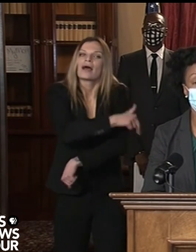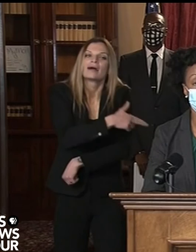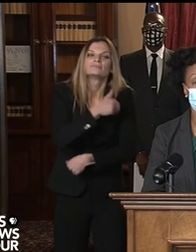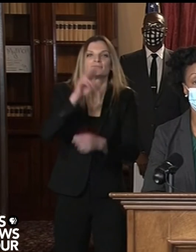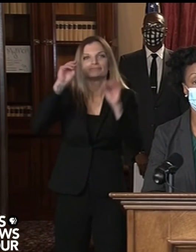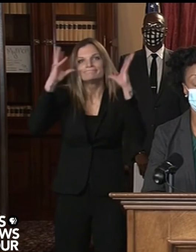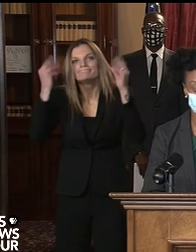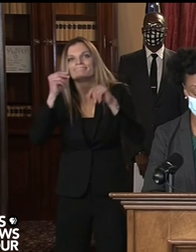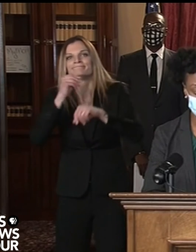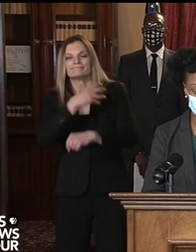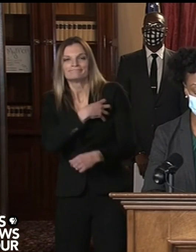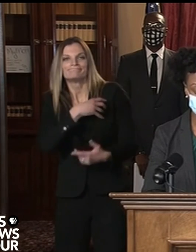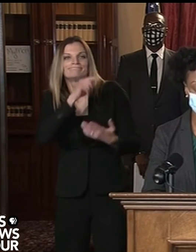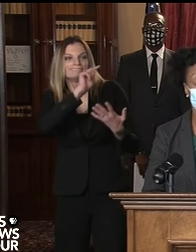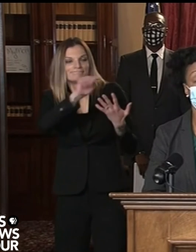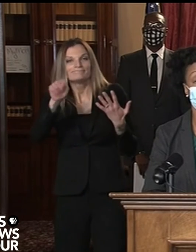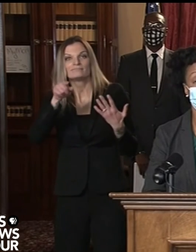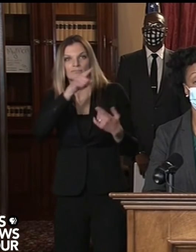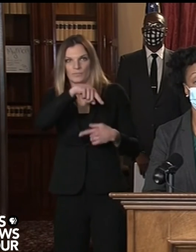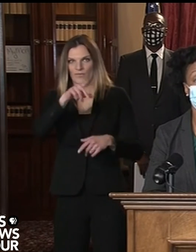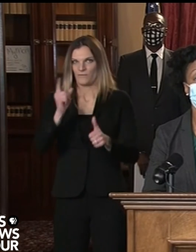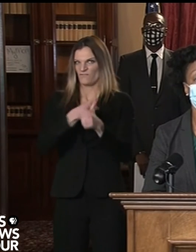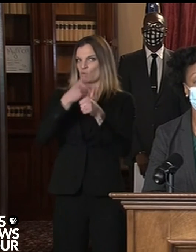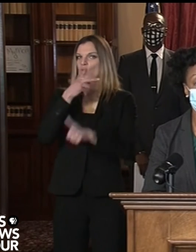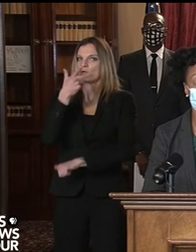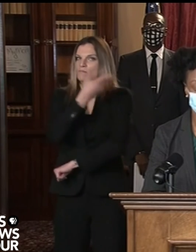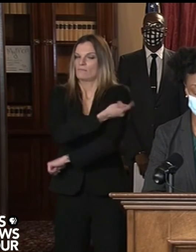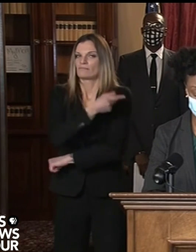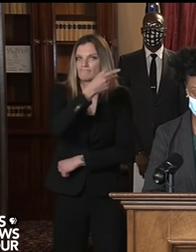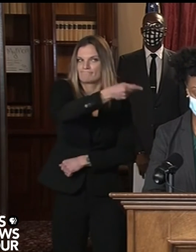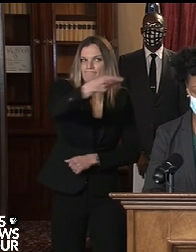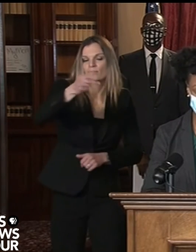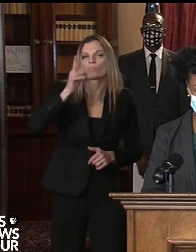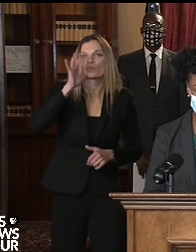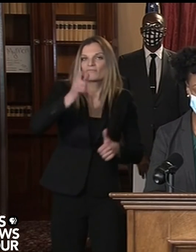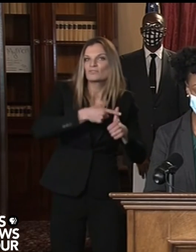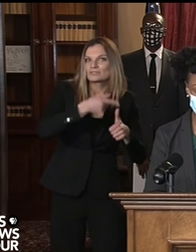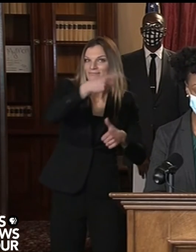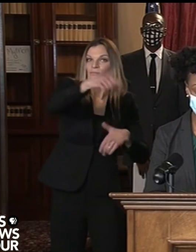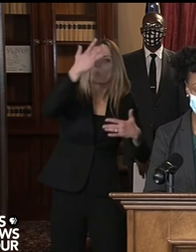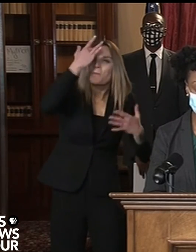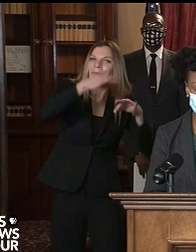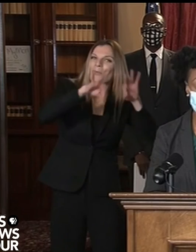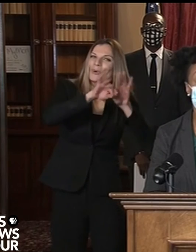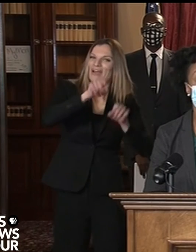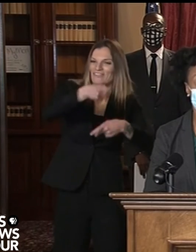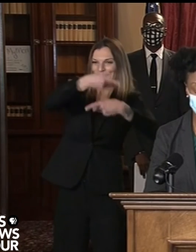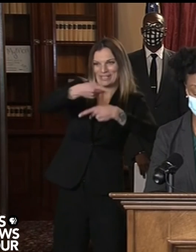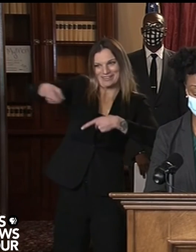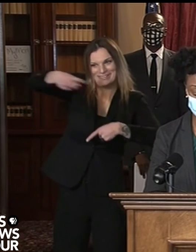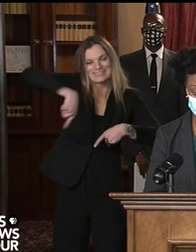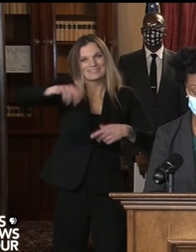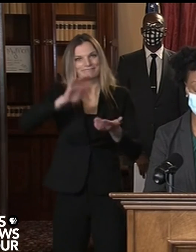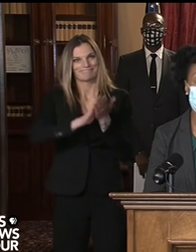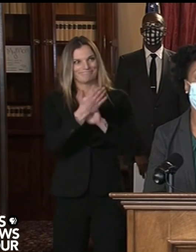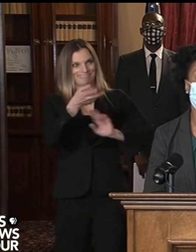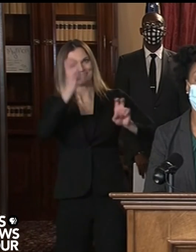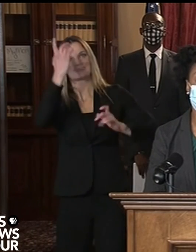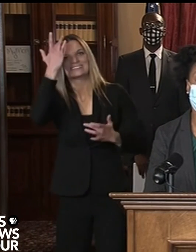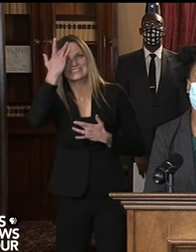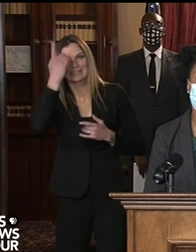most vulnerable to getting severely ill from COVID-19 get this vaccine. And as more supply becomes